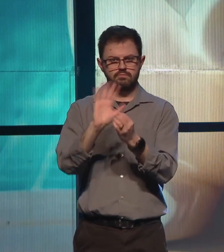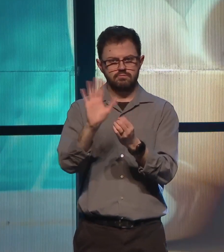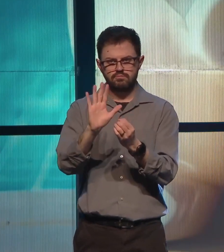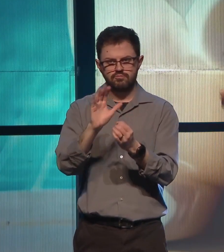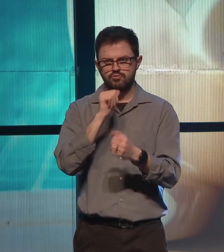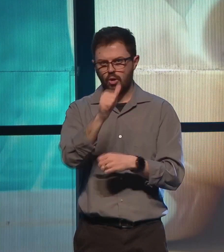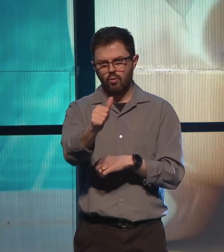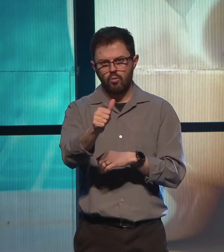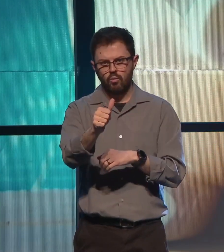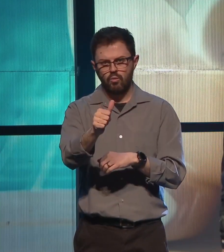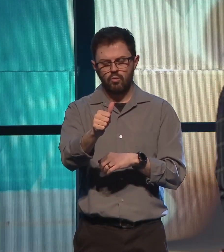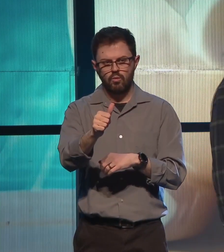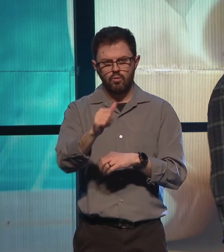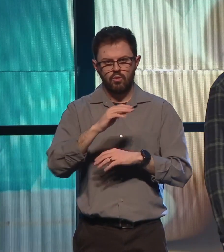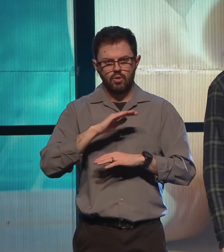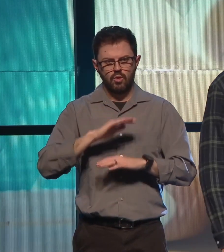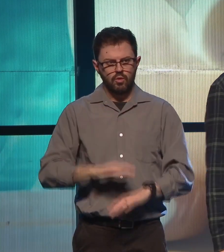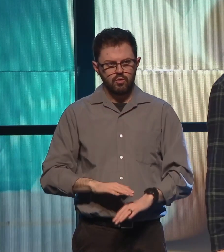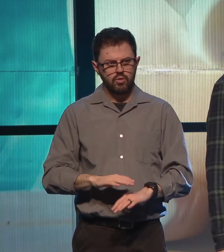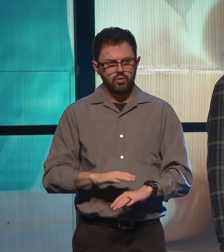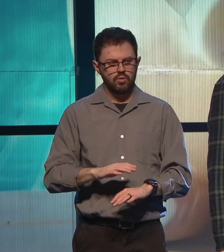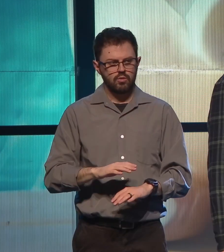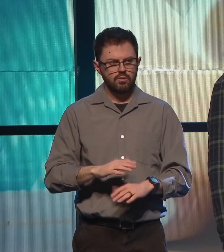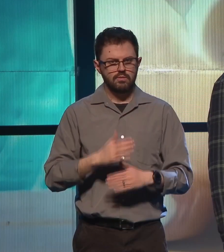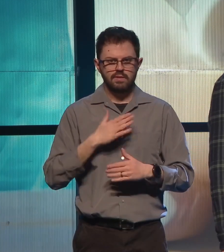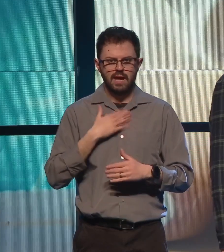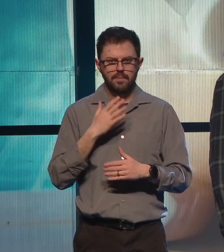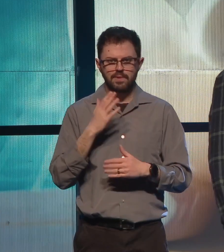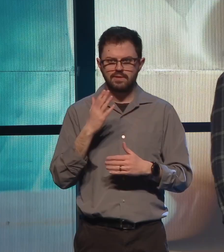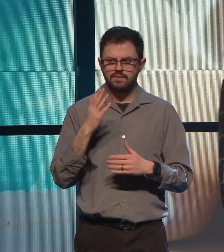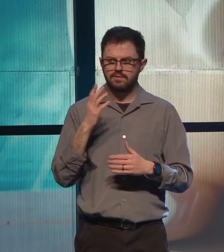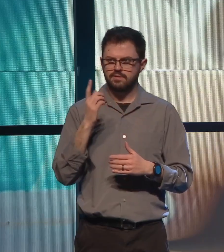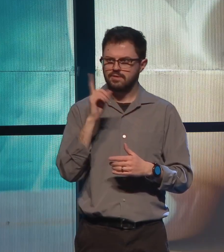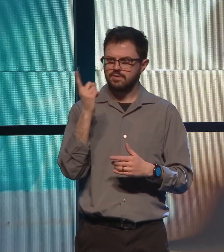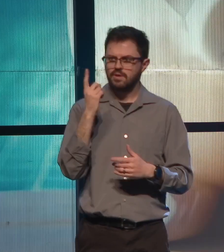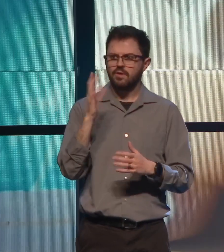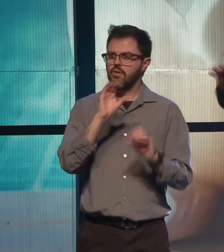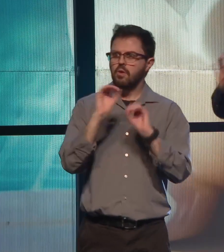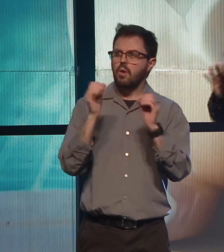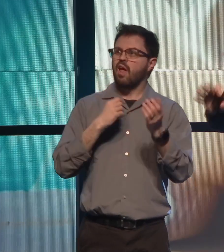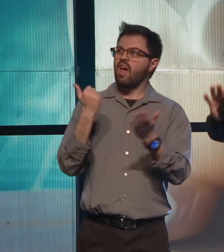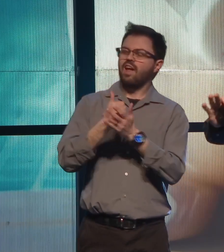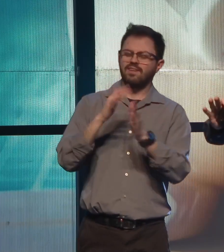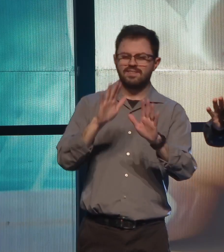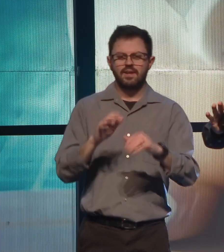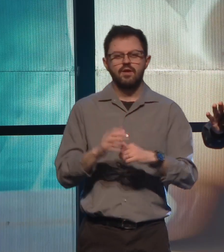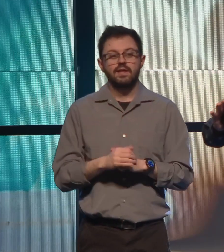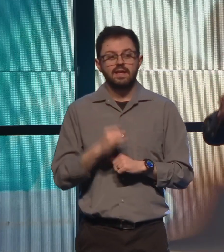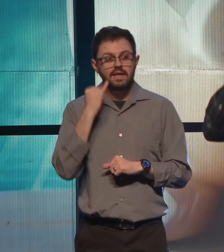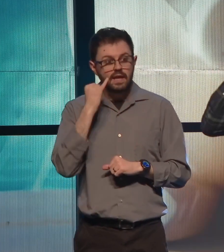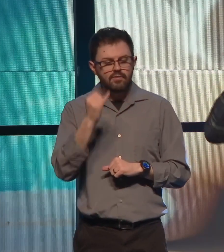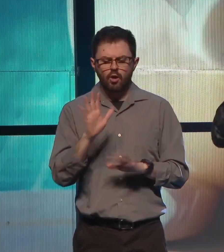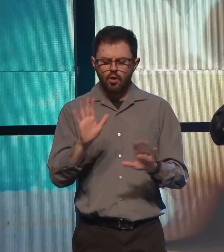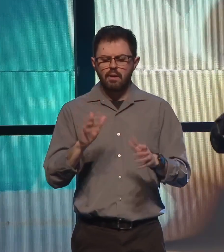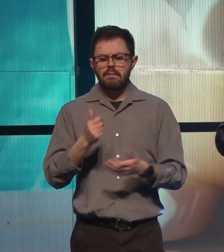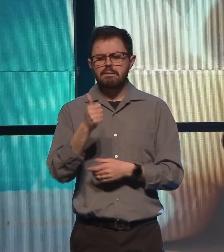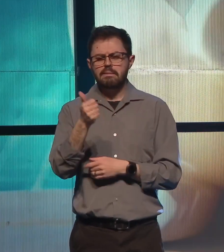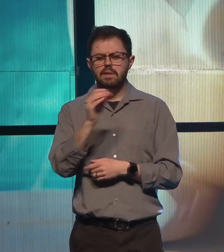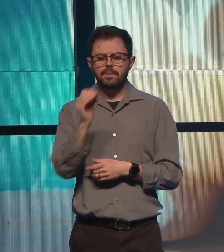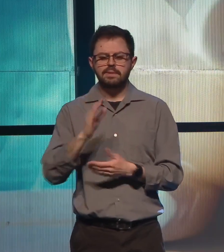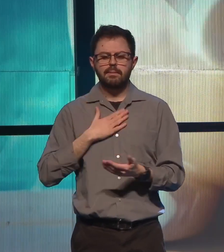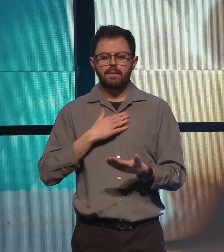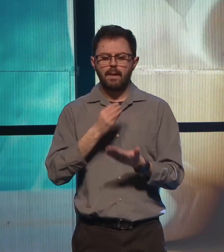I thought I'd get an amen on that one from somebody. If you're just going to give 10%, okay, if that's your